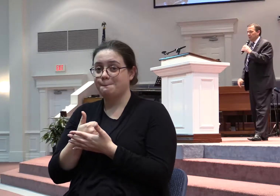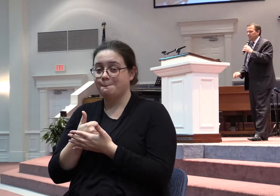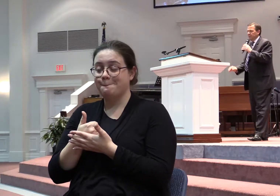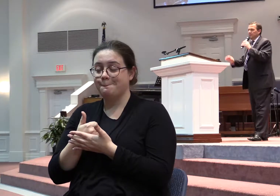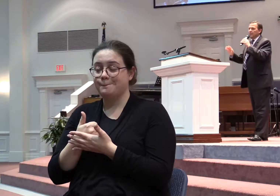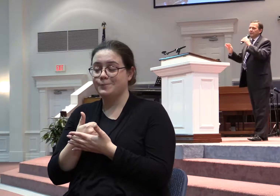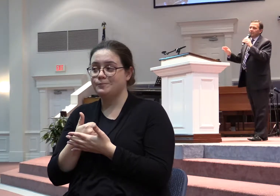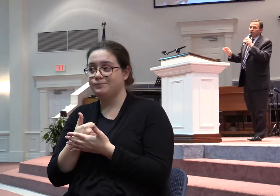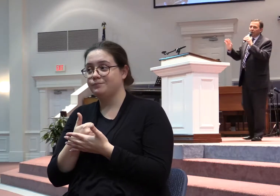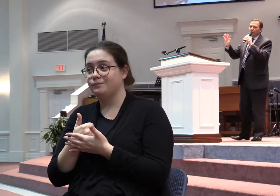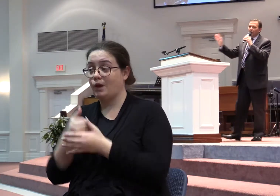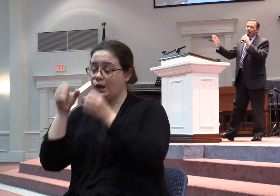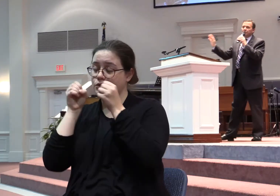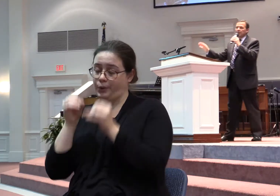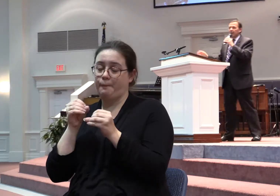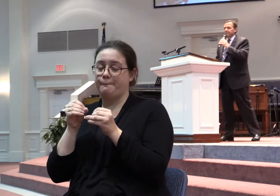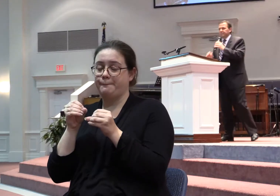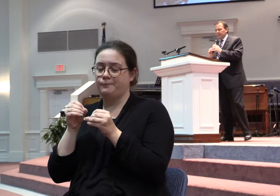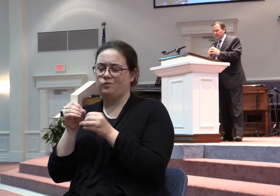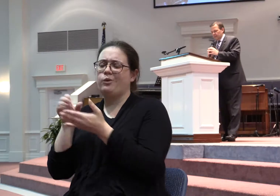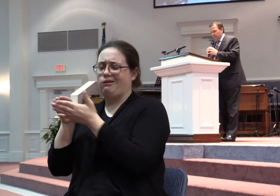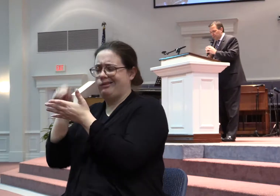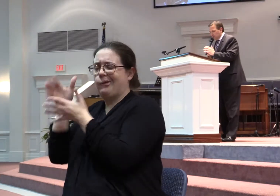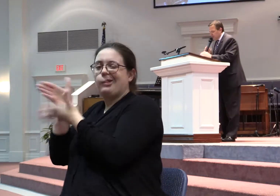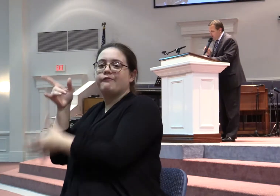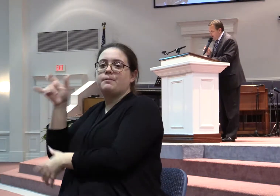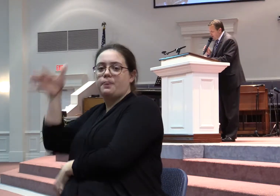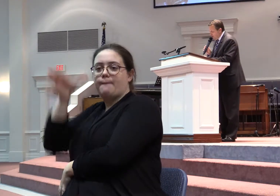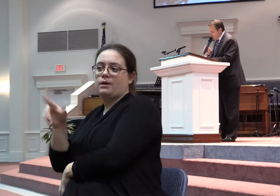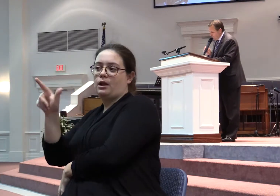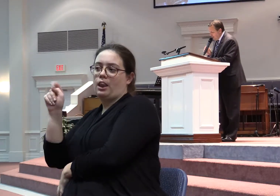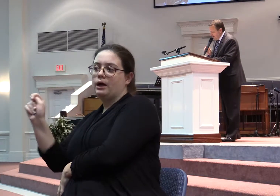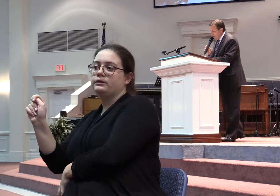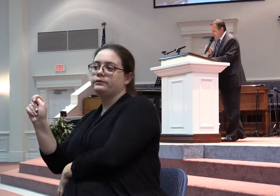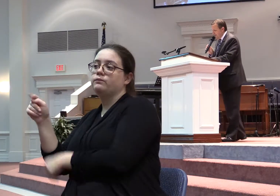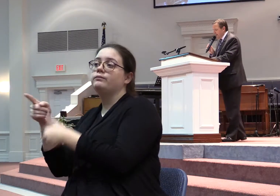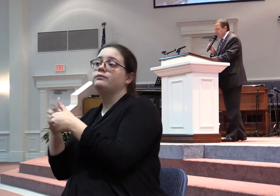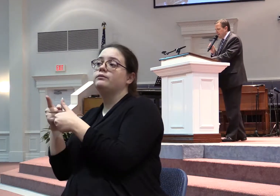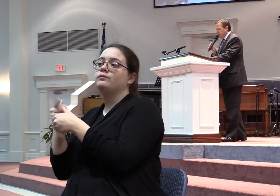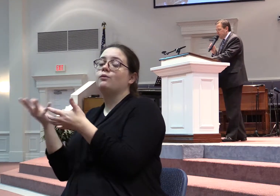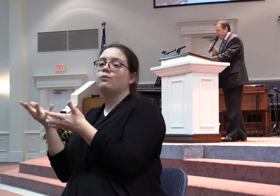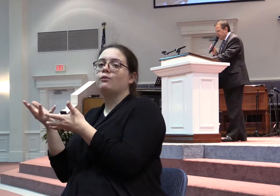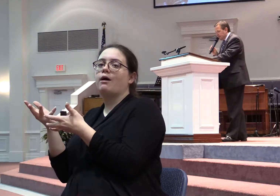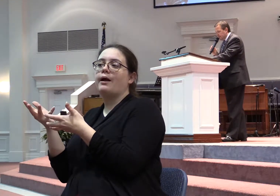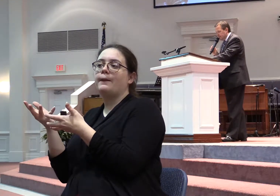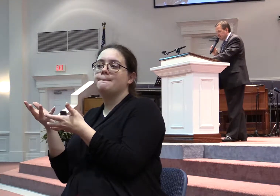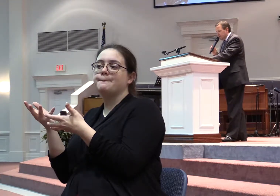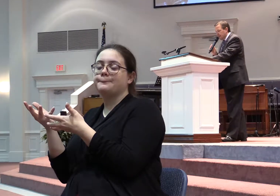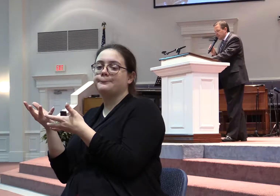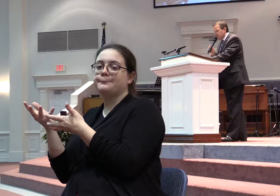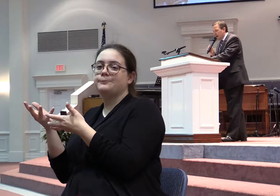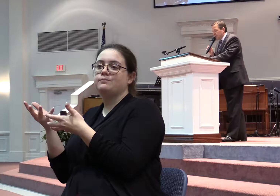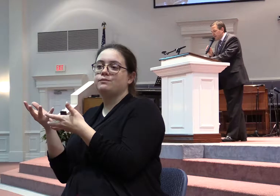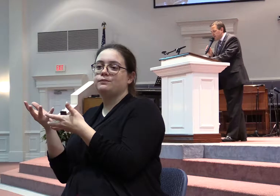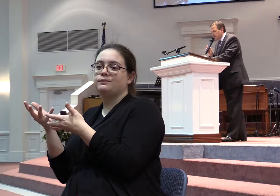So, we can learn a lot from Lot. The first thing we can learn from Lot is that independence